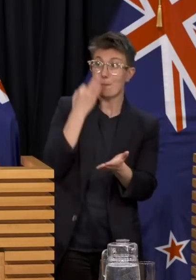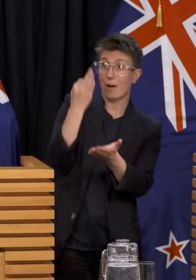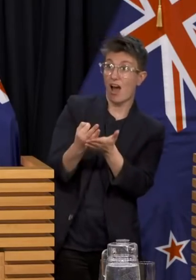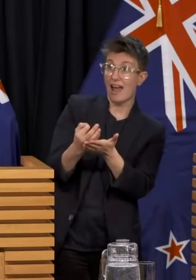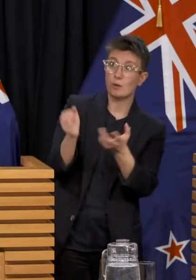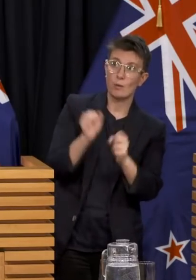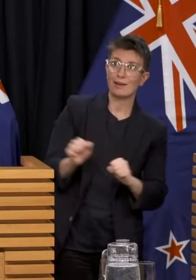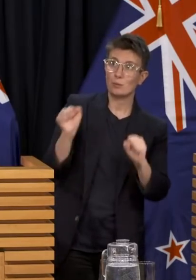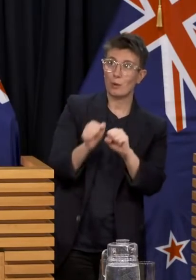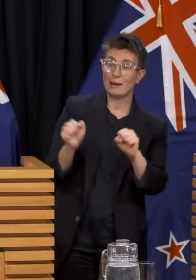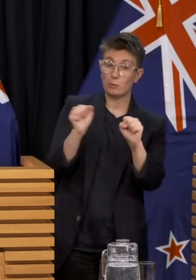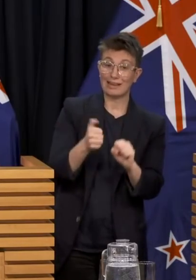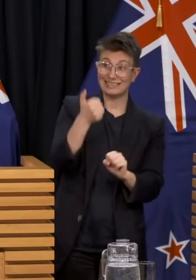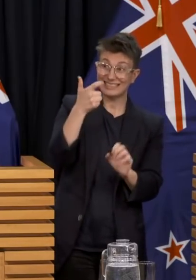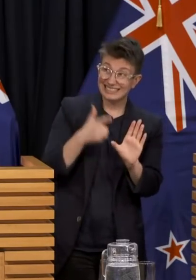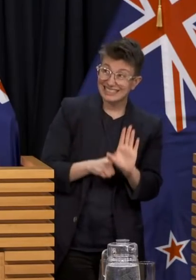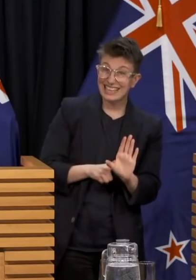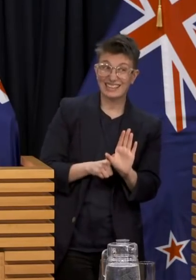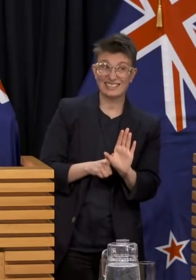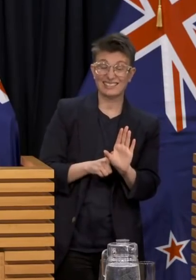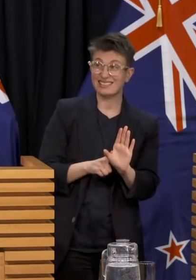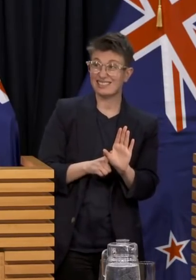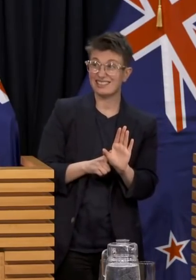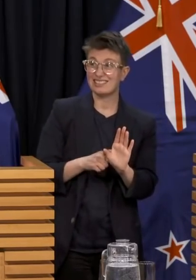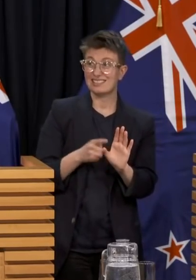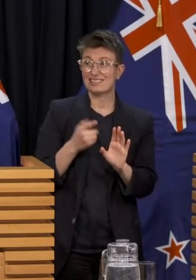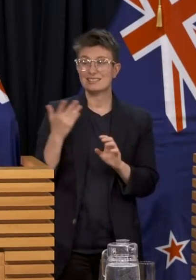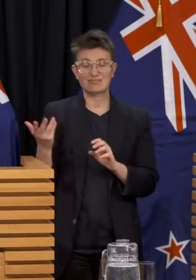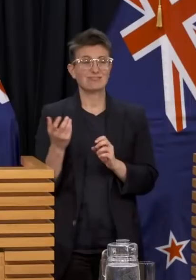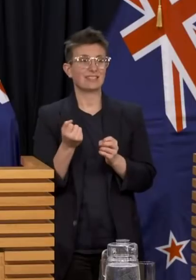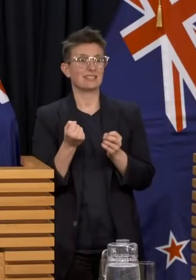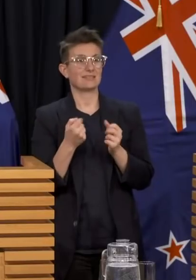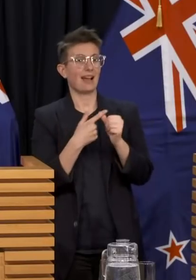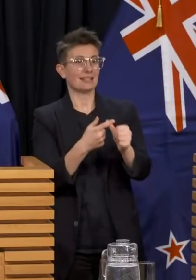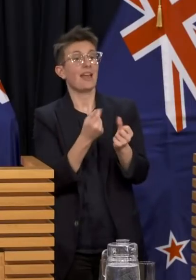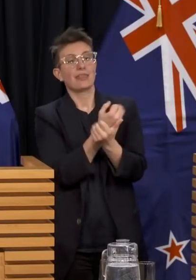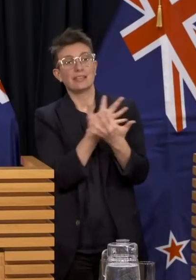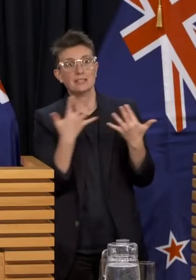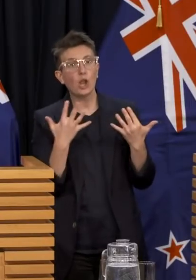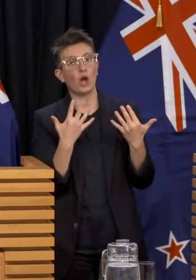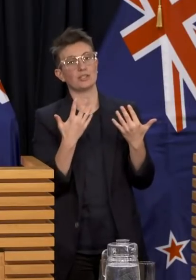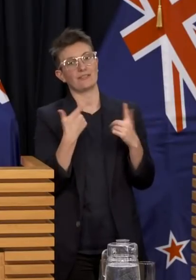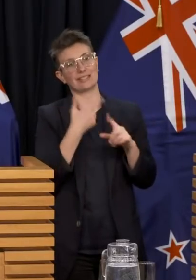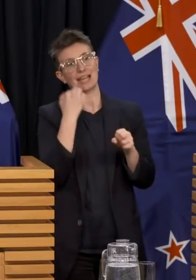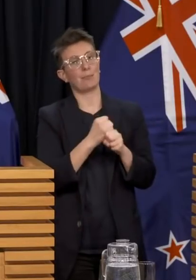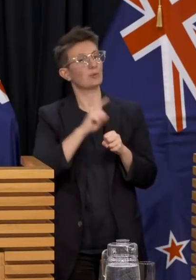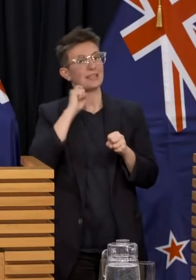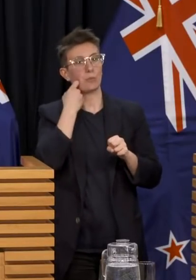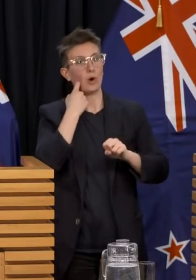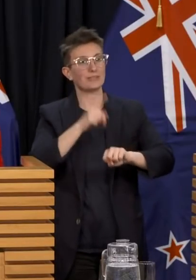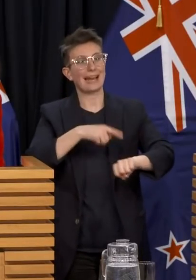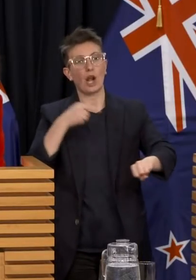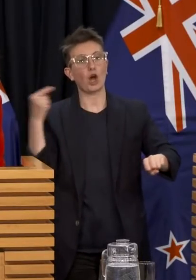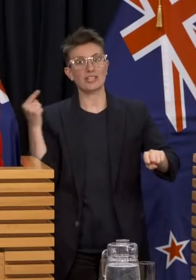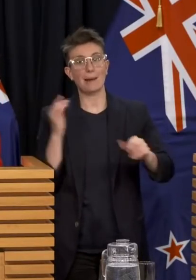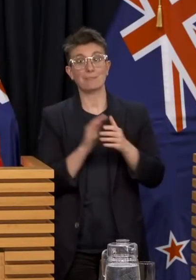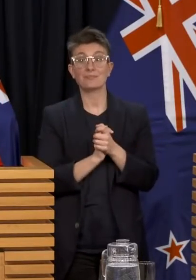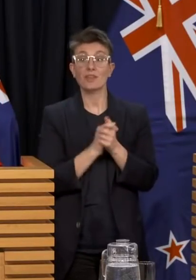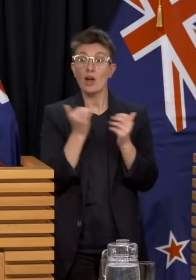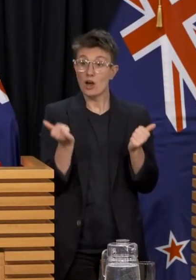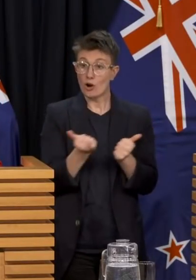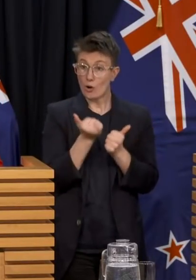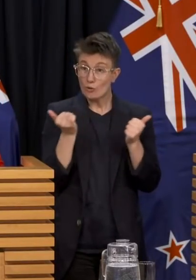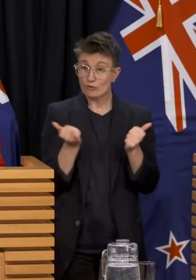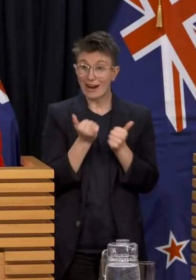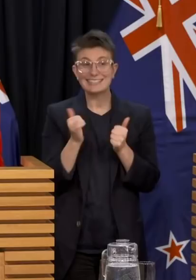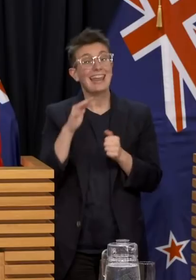that agency? And there's plenty of examples that will not take that length of time as well. Okay, everyone, you will still have me